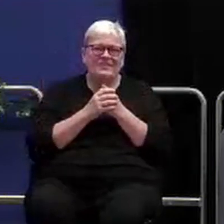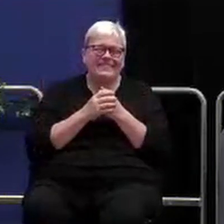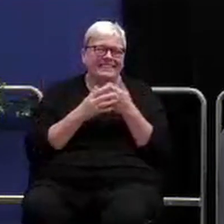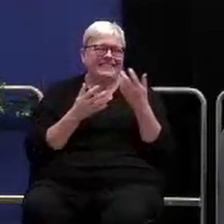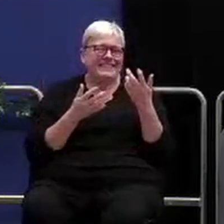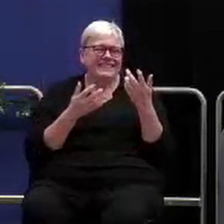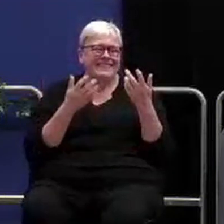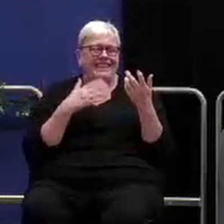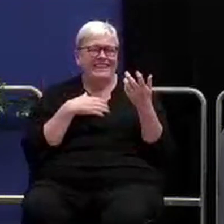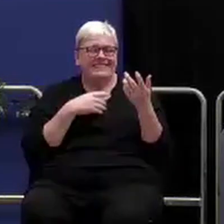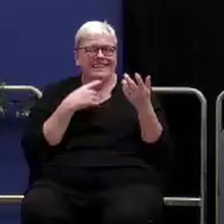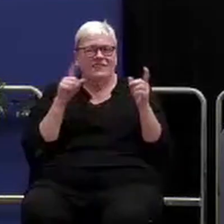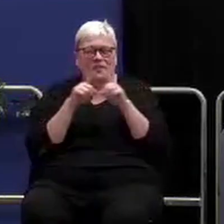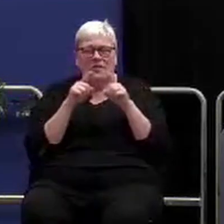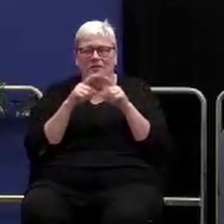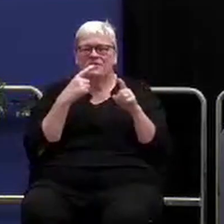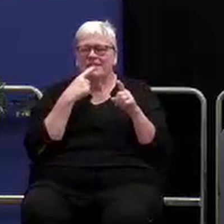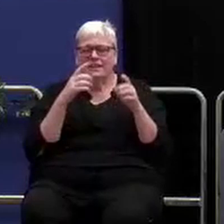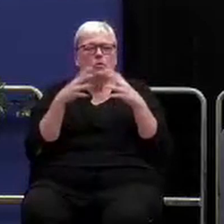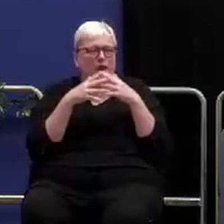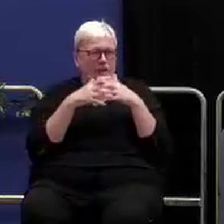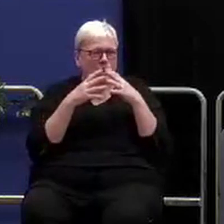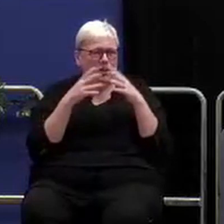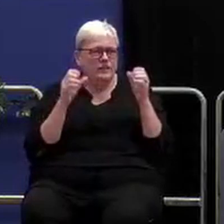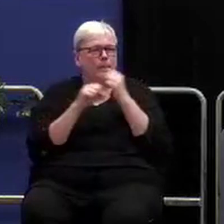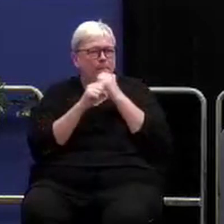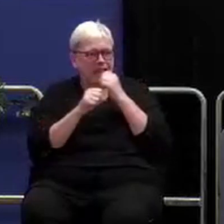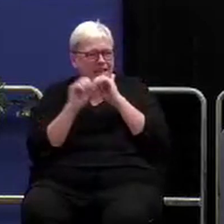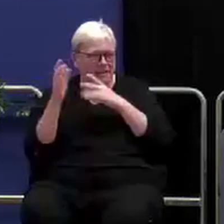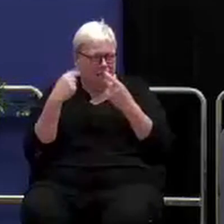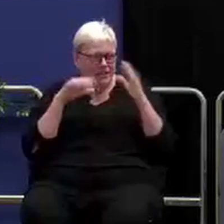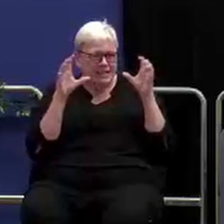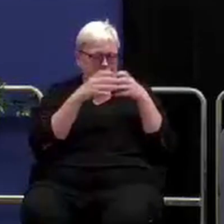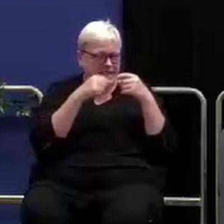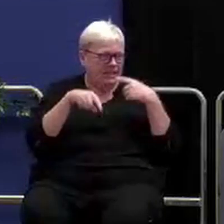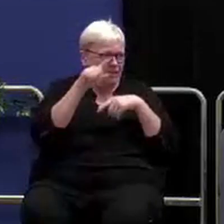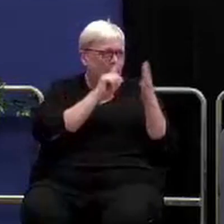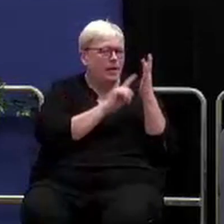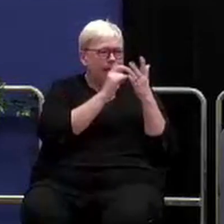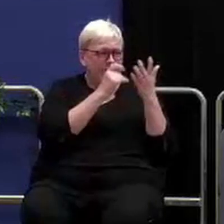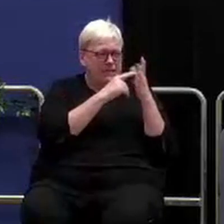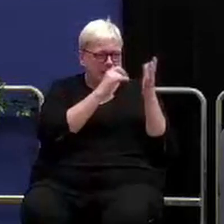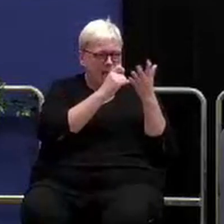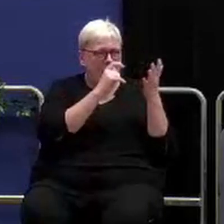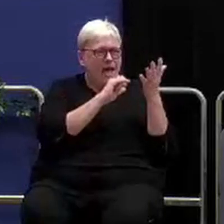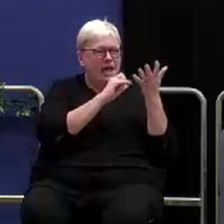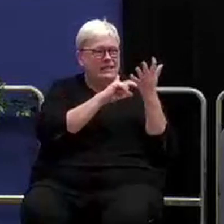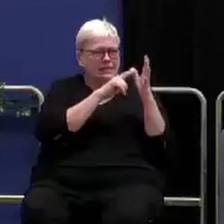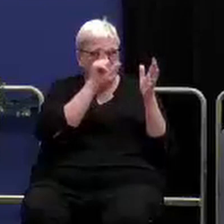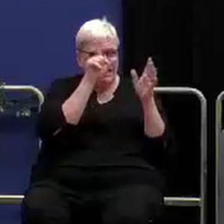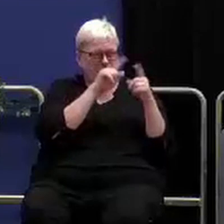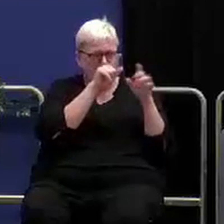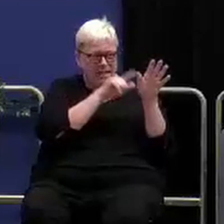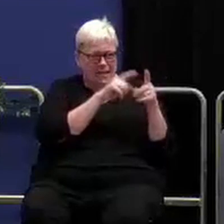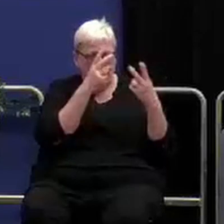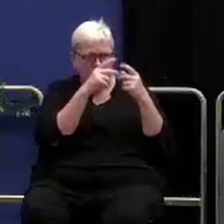And I would like to also thank the WayWORD Media Services team, which I think today is Lisa and Stacey, but maybe other folks too,